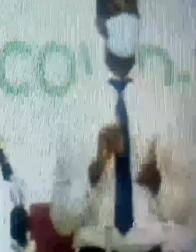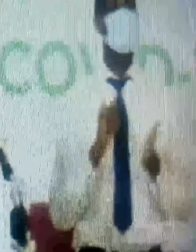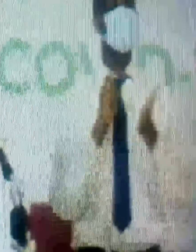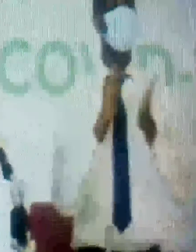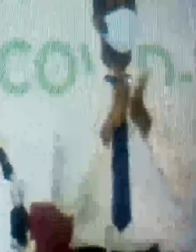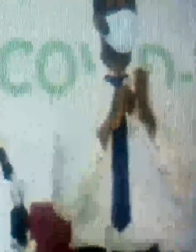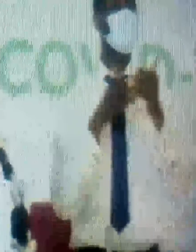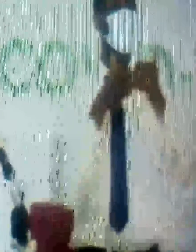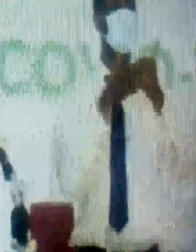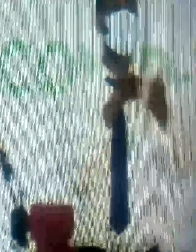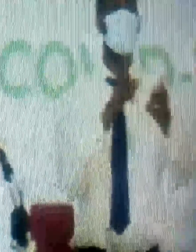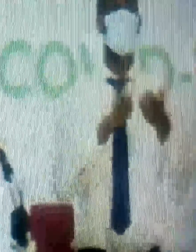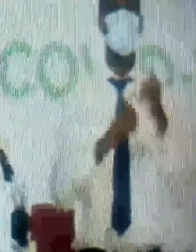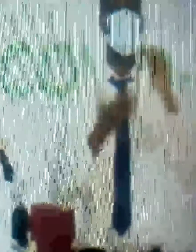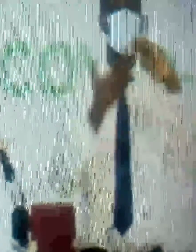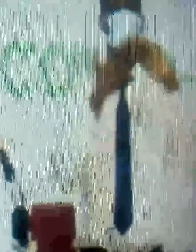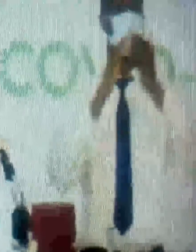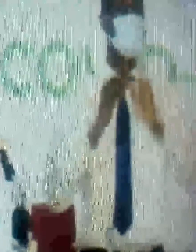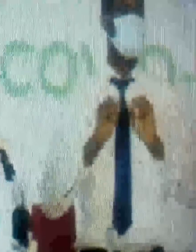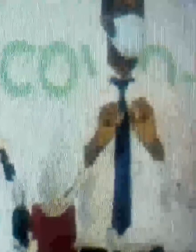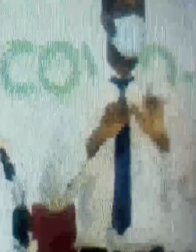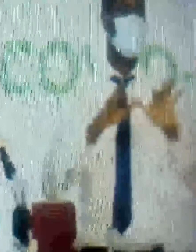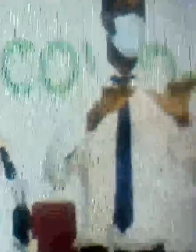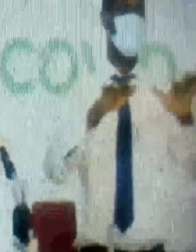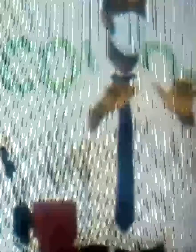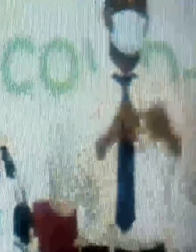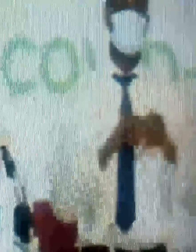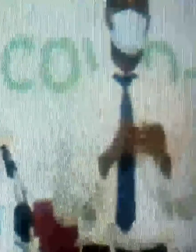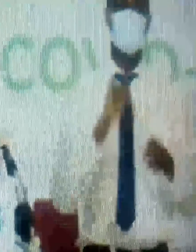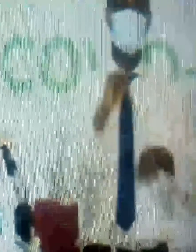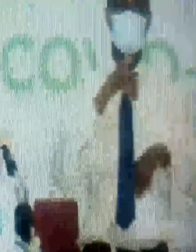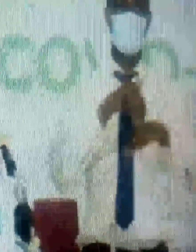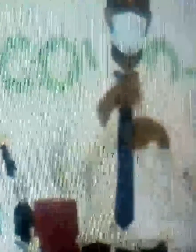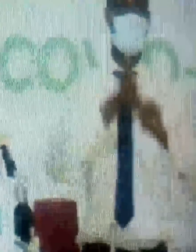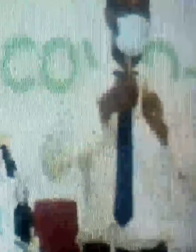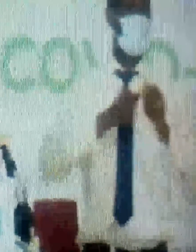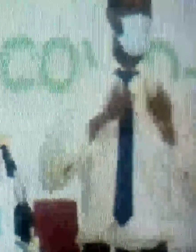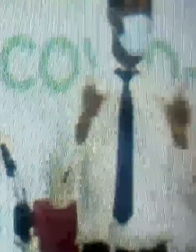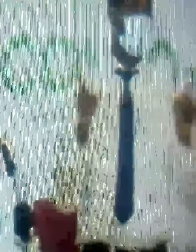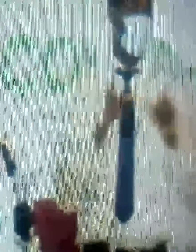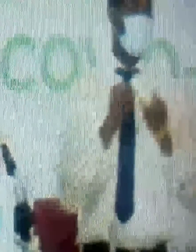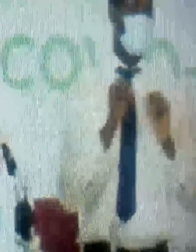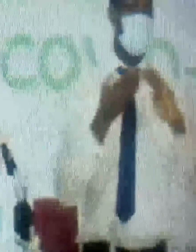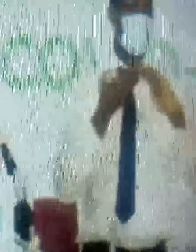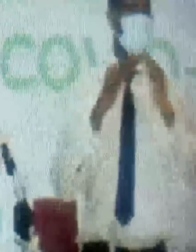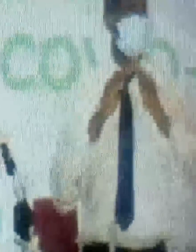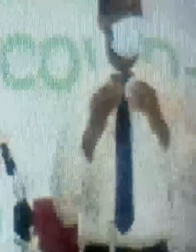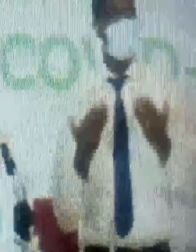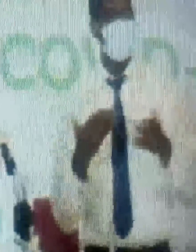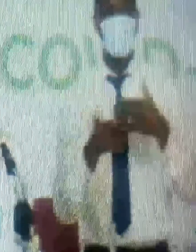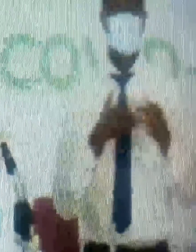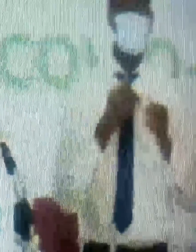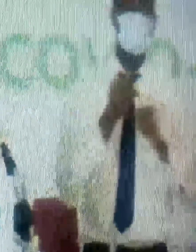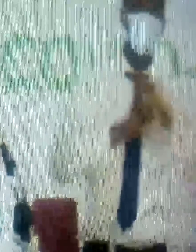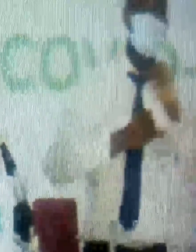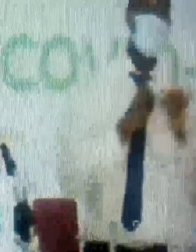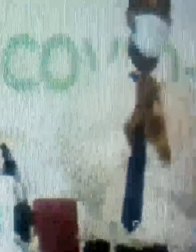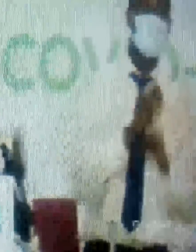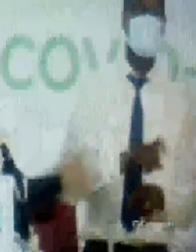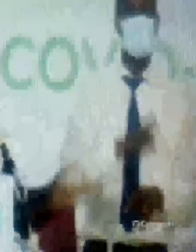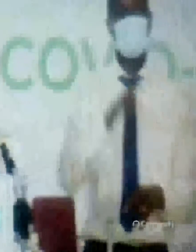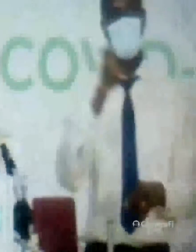transmission. So at every level of our community, as a result of either international